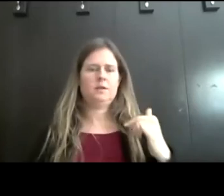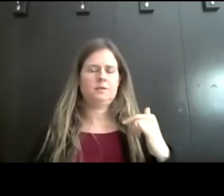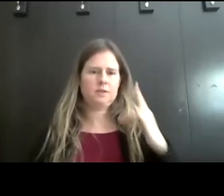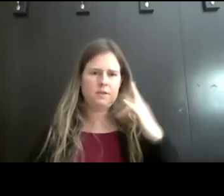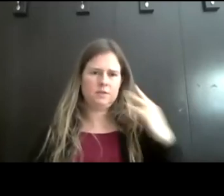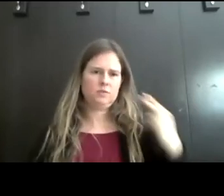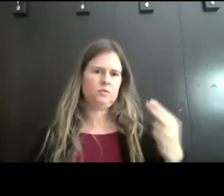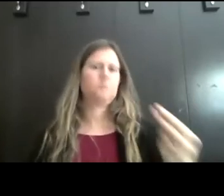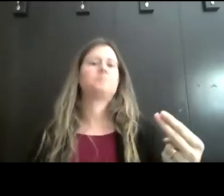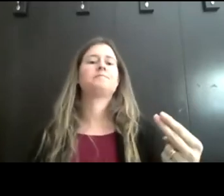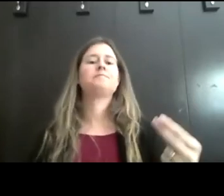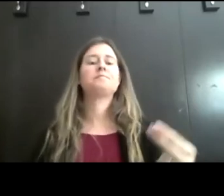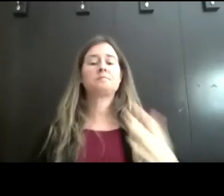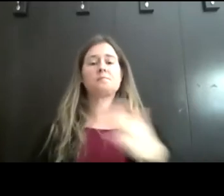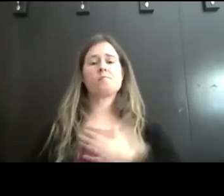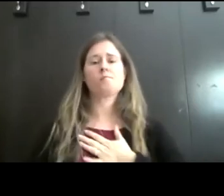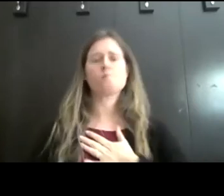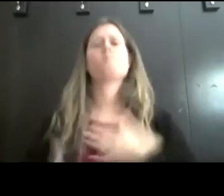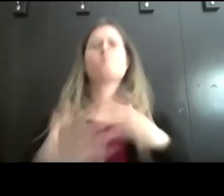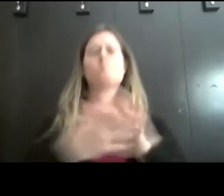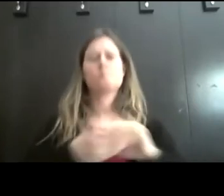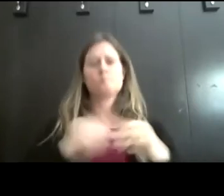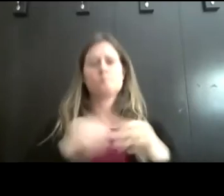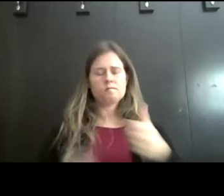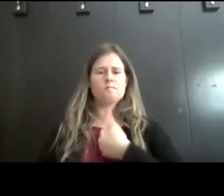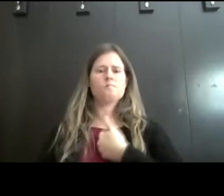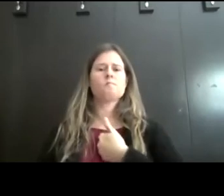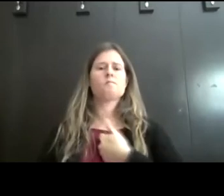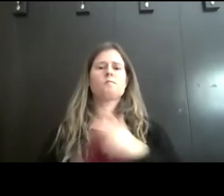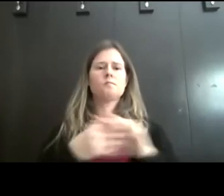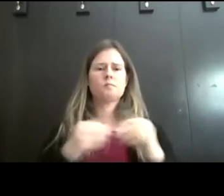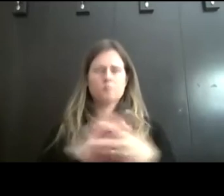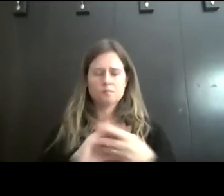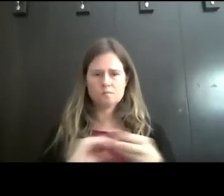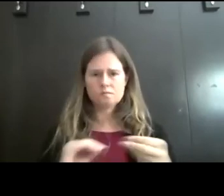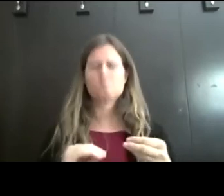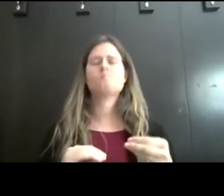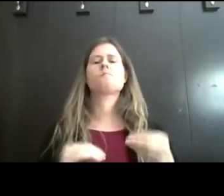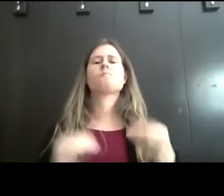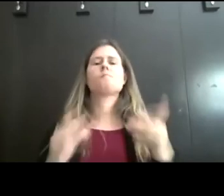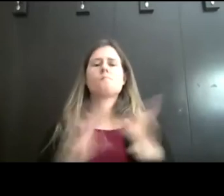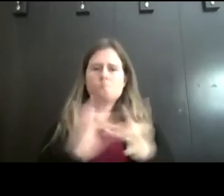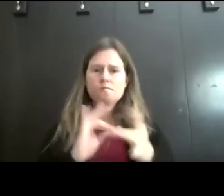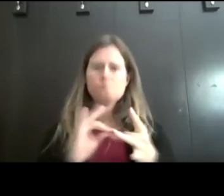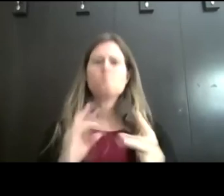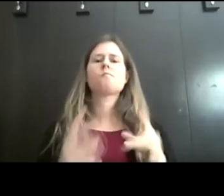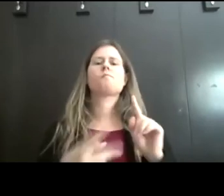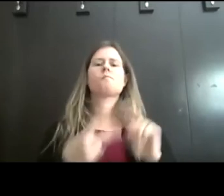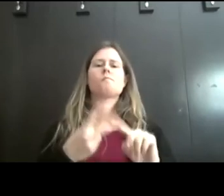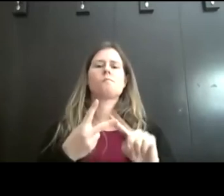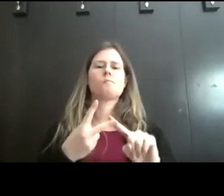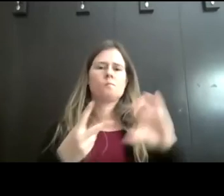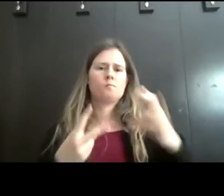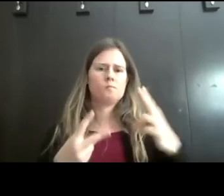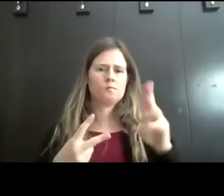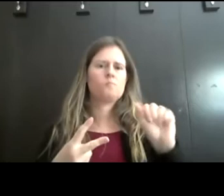The first personal story I want to share with you, then I'll talk a little bit about the Chumash, a little bit about the Tataviam, and then I'll finish up